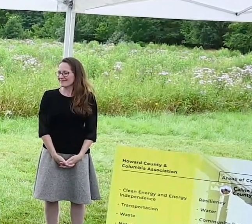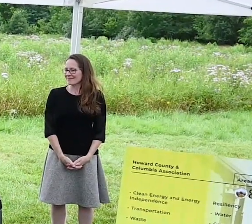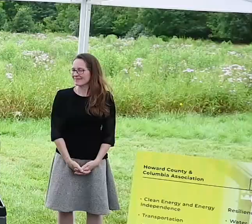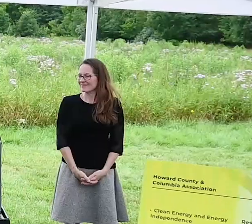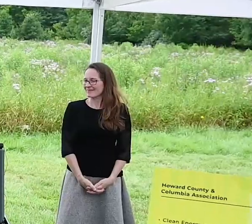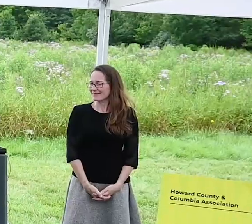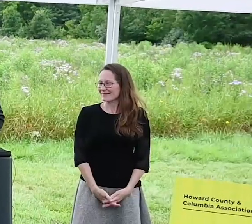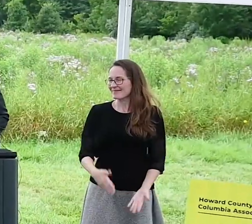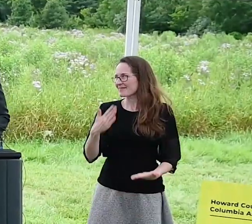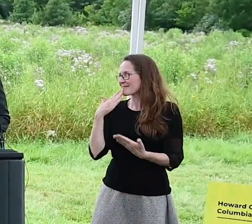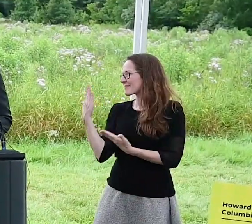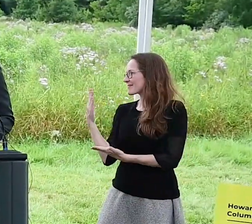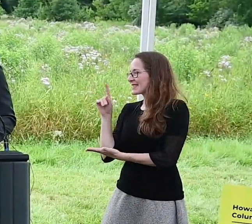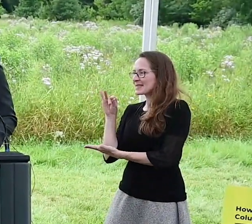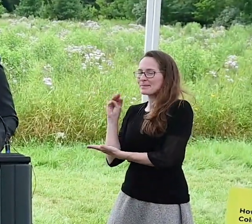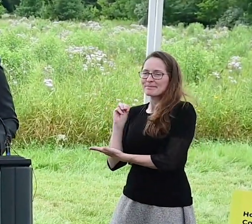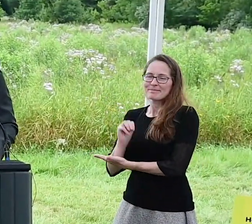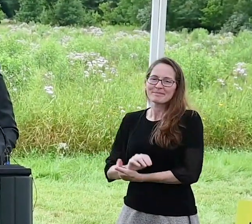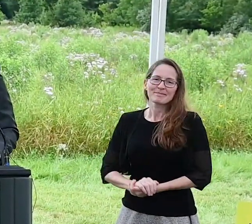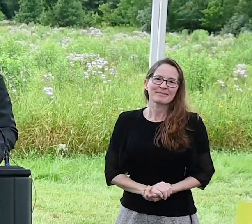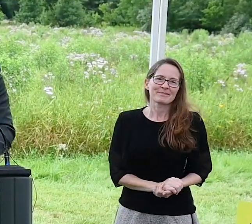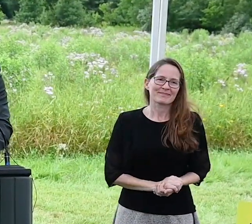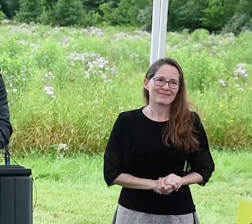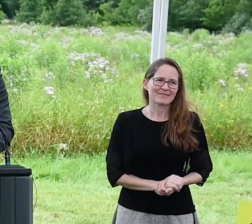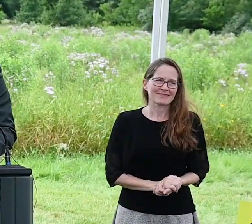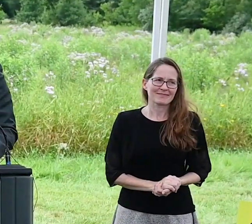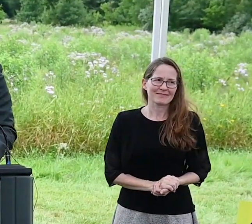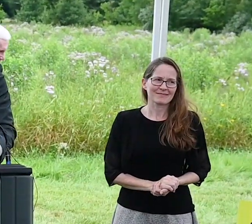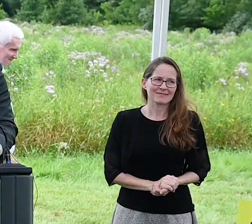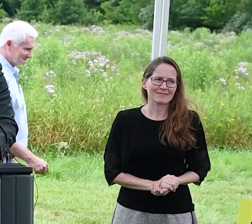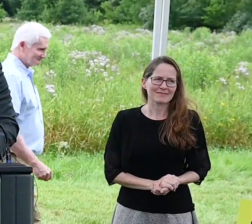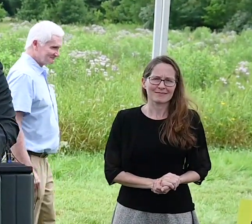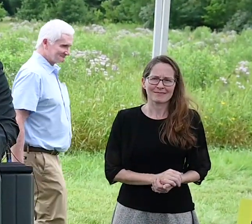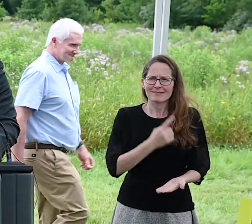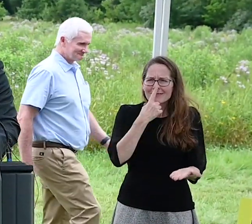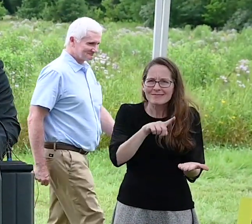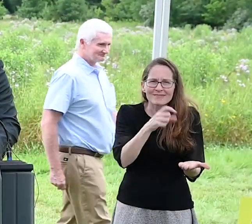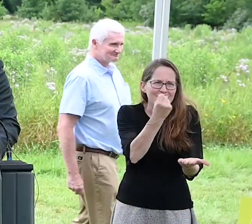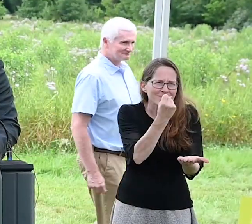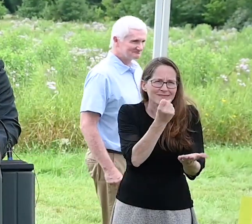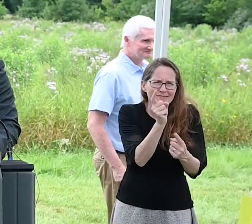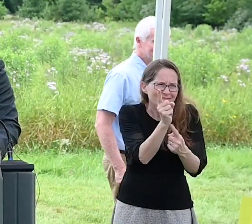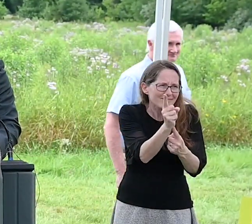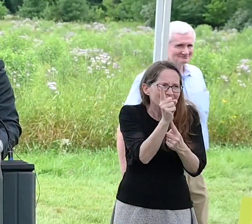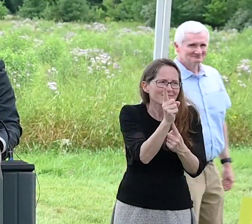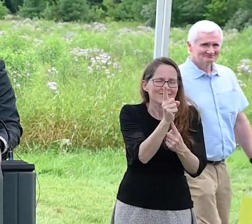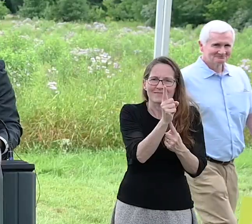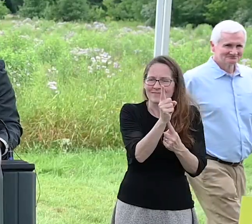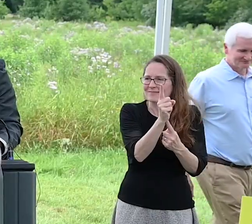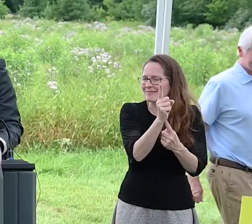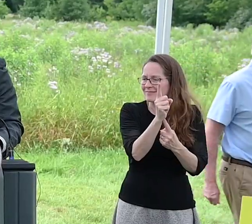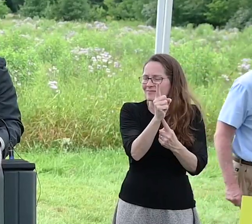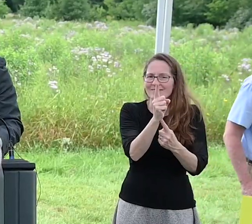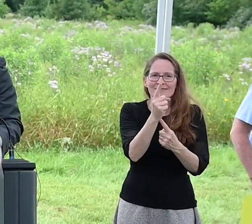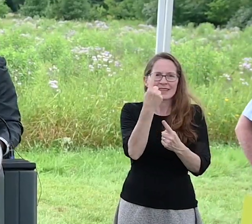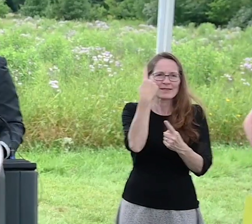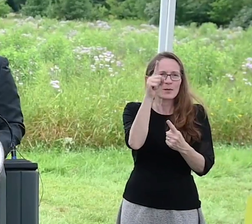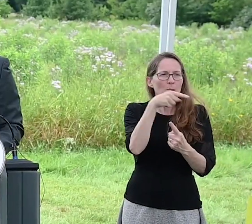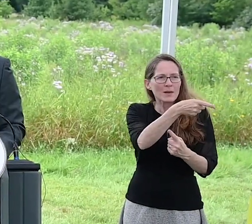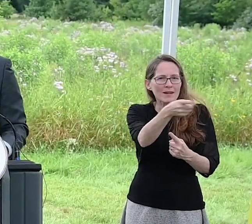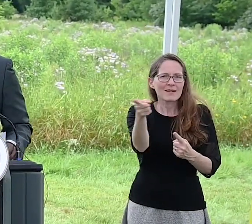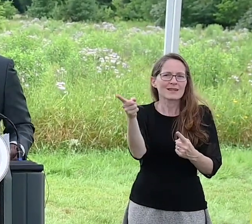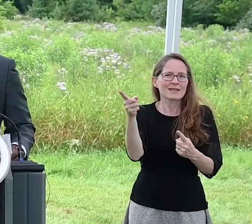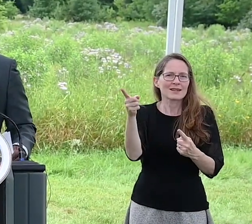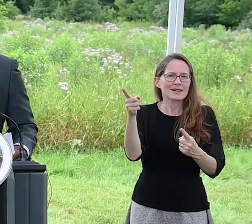Thank you so much, Tim. I'm going to give a second for our friends in the media to